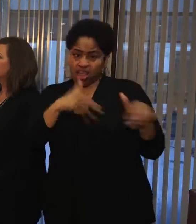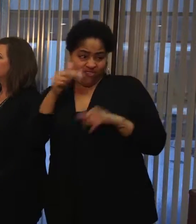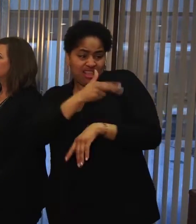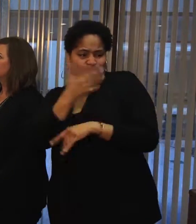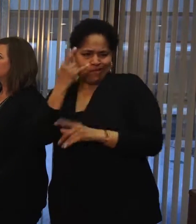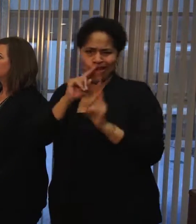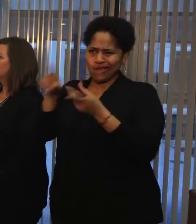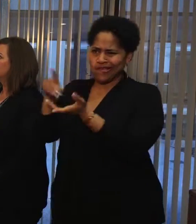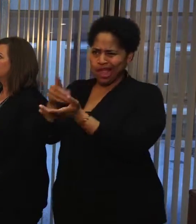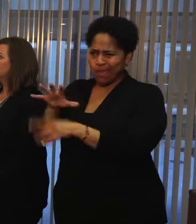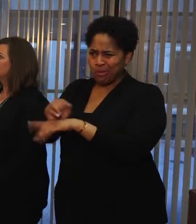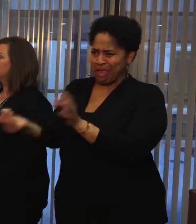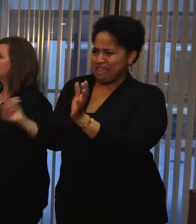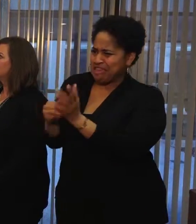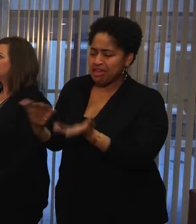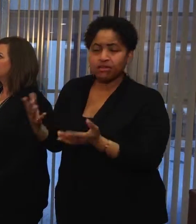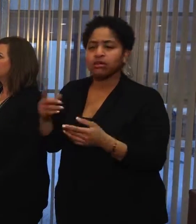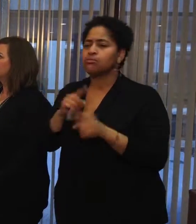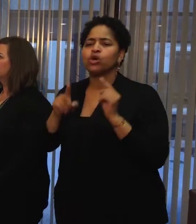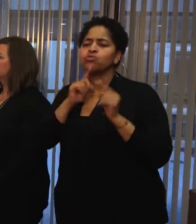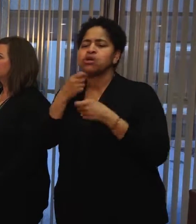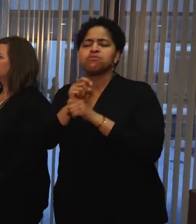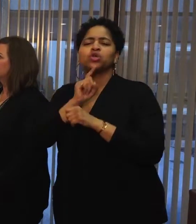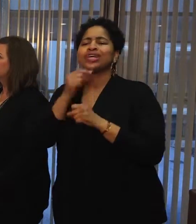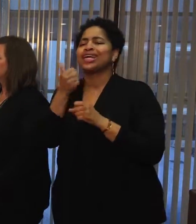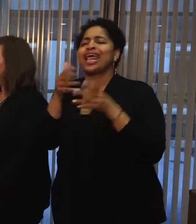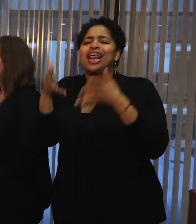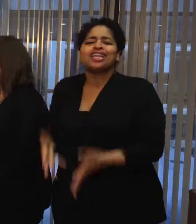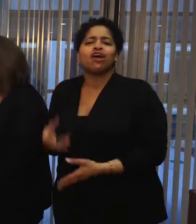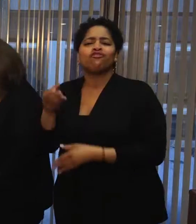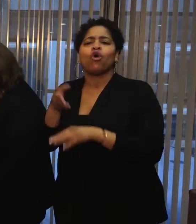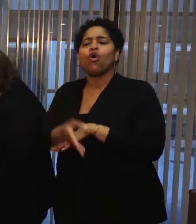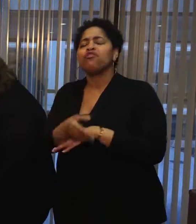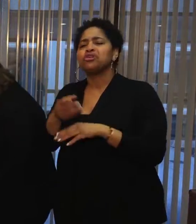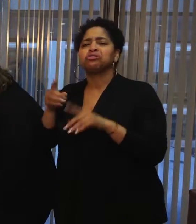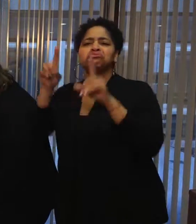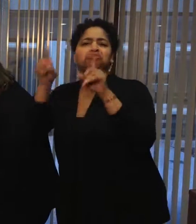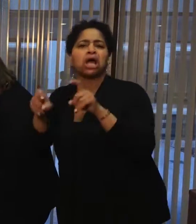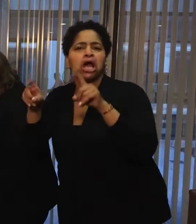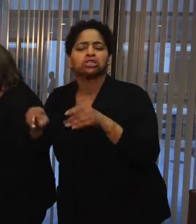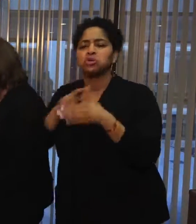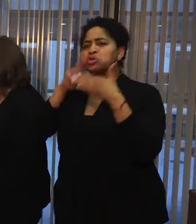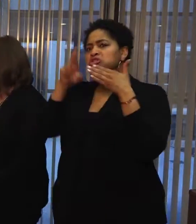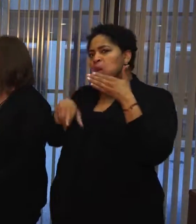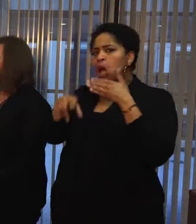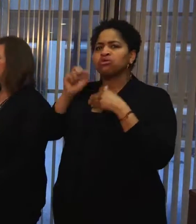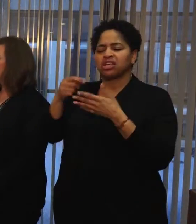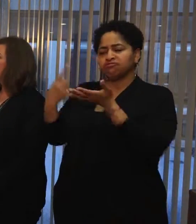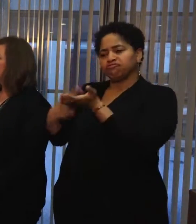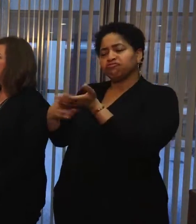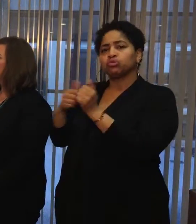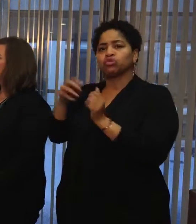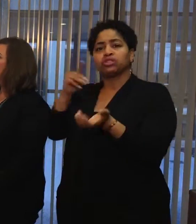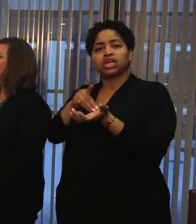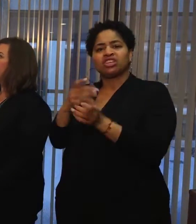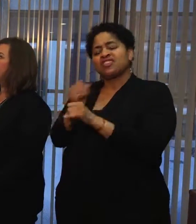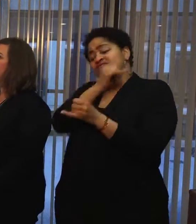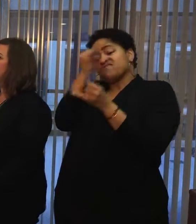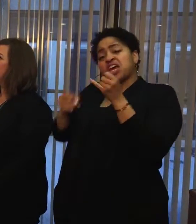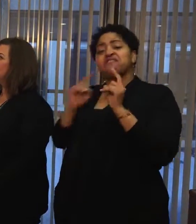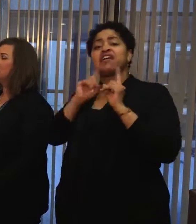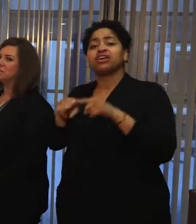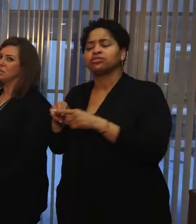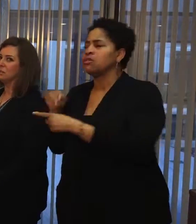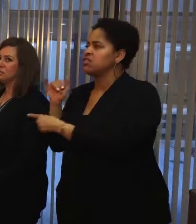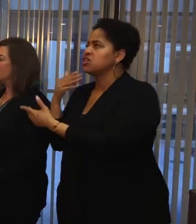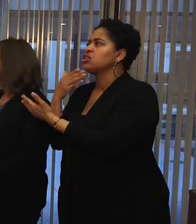make sure that everything that may have been left over, maybe test-wise or results-wise, you can go over with your doctor and get those final answers. Okay,